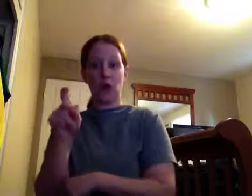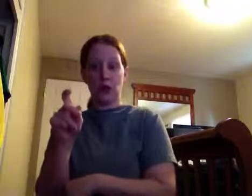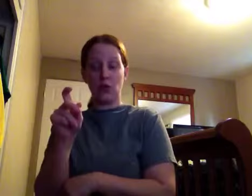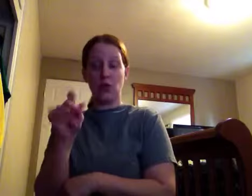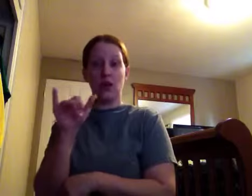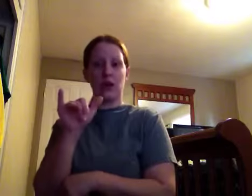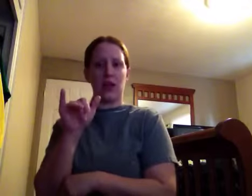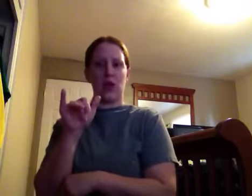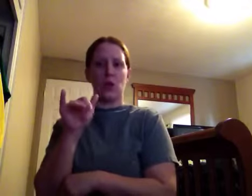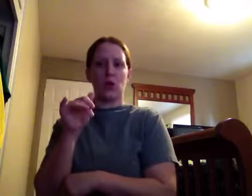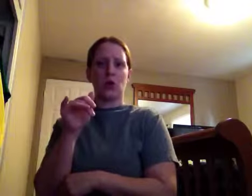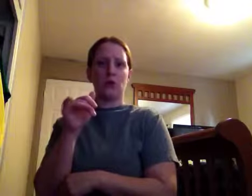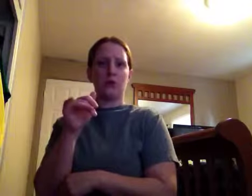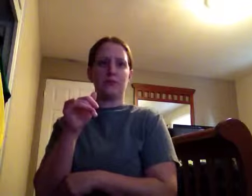me